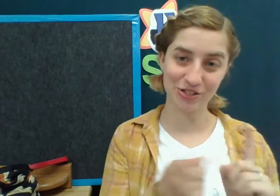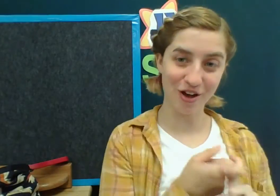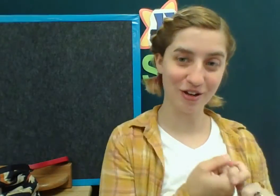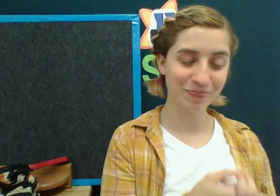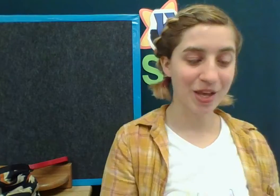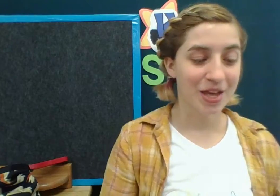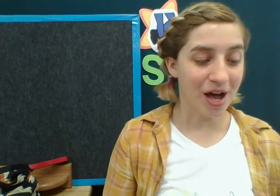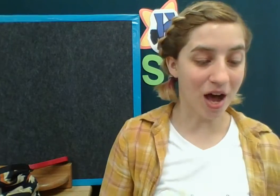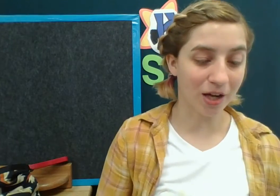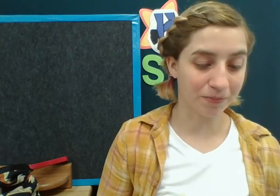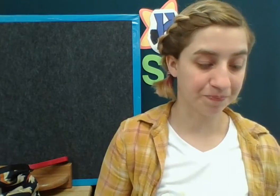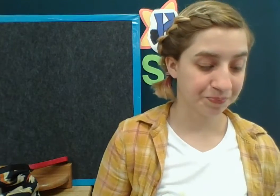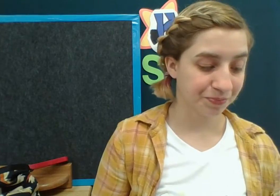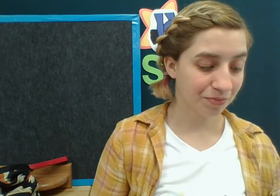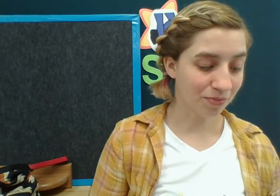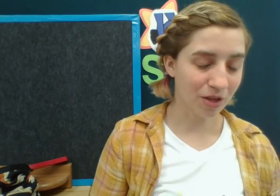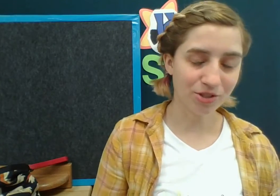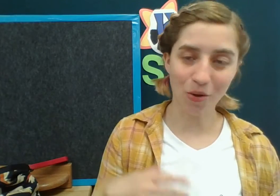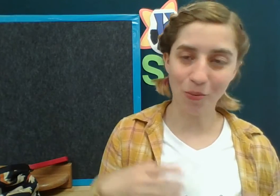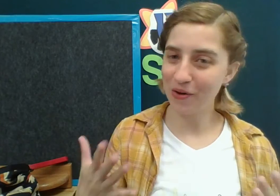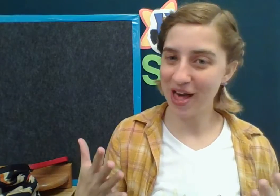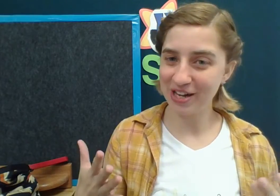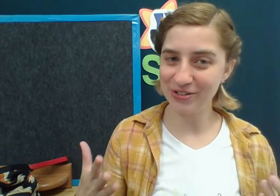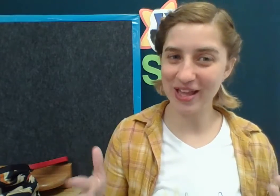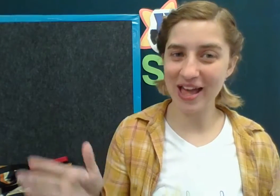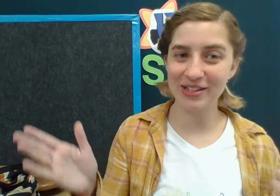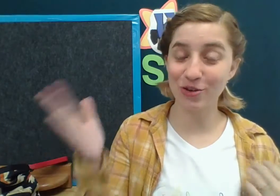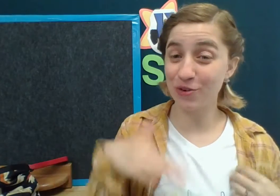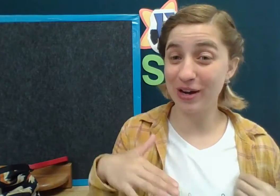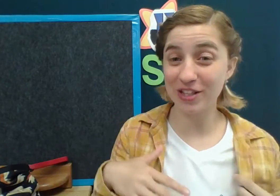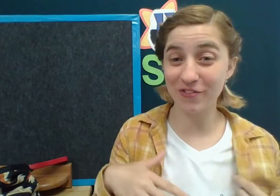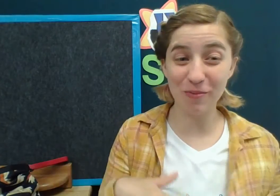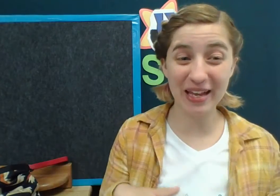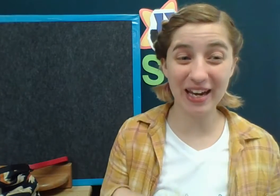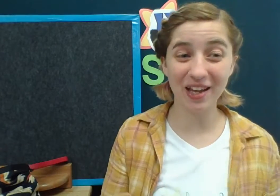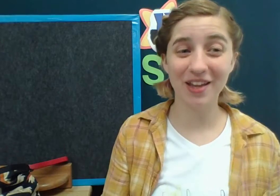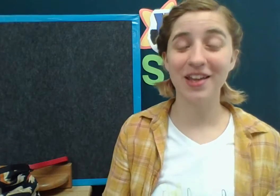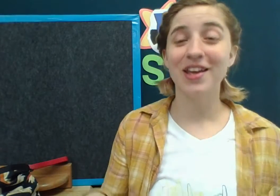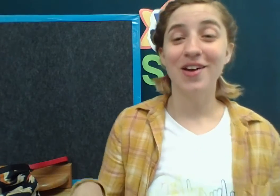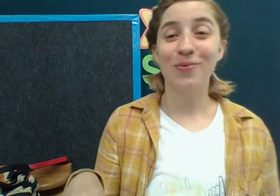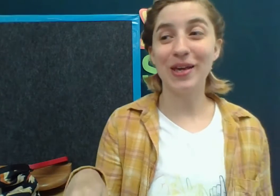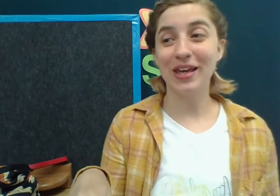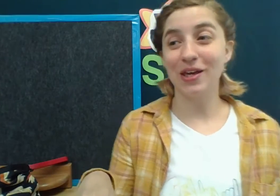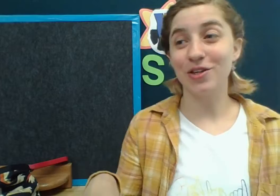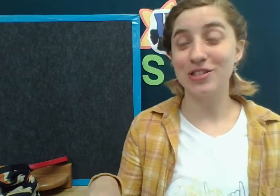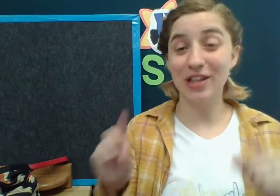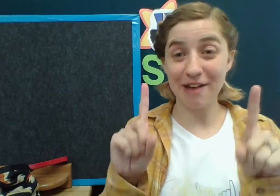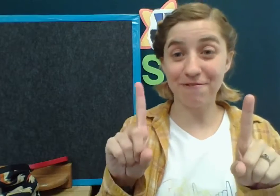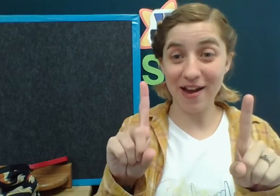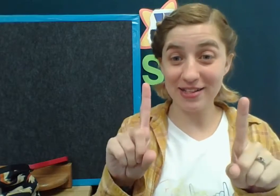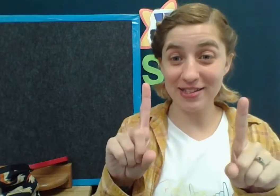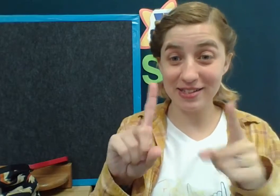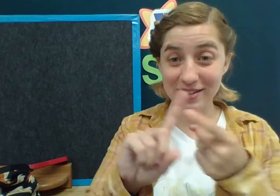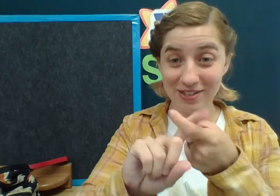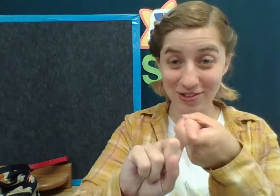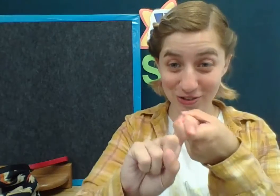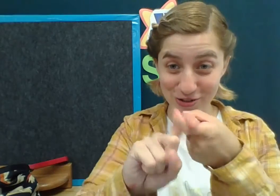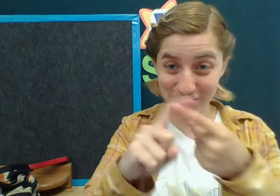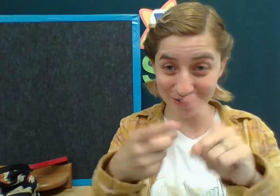Friends song. So we'll go ahead and do that. So if you're here at the very beginning, We still have friends. So you hook your